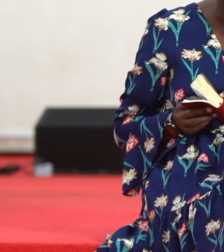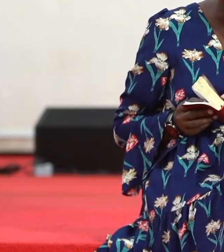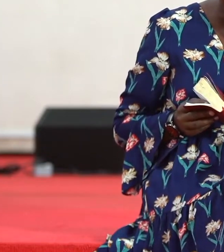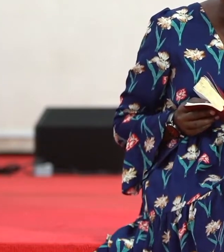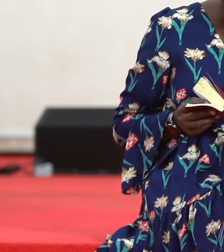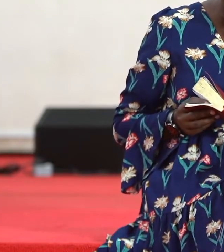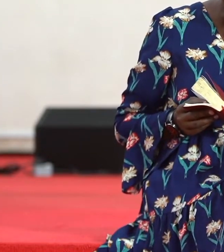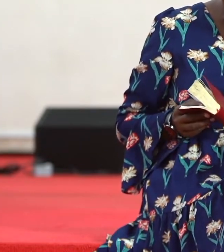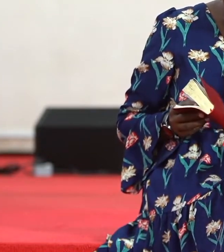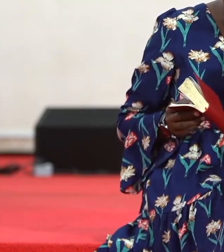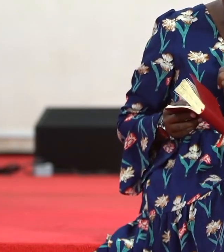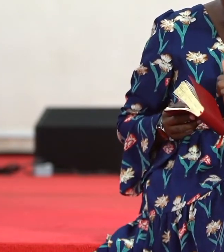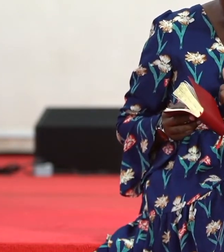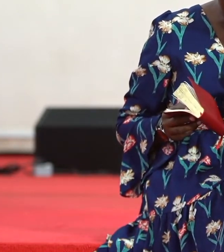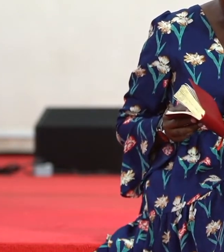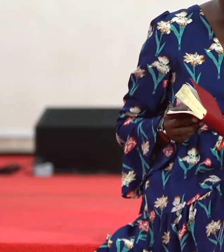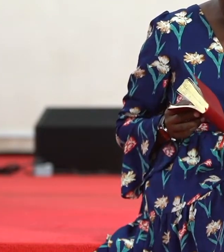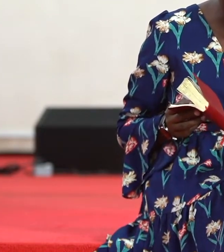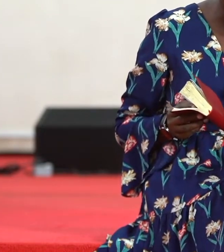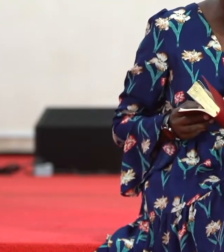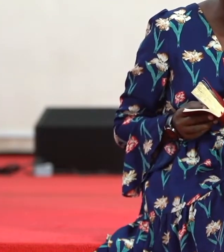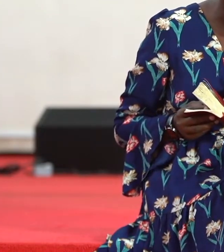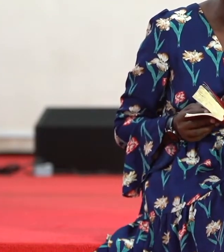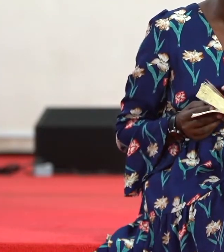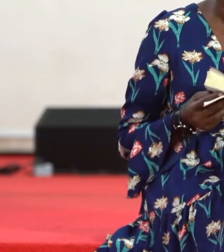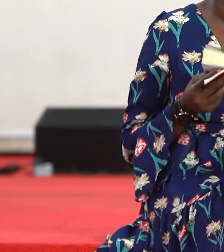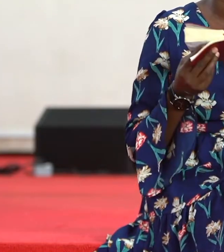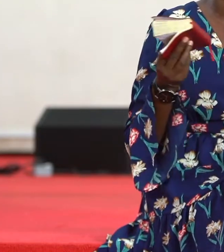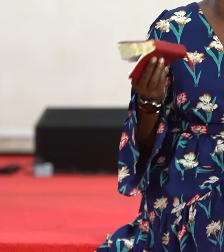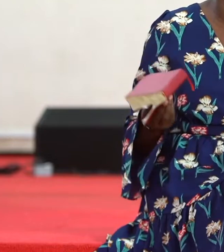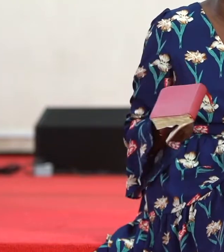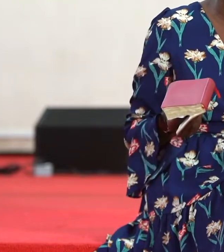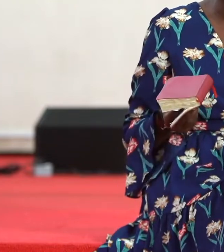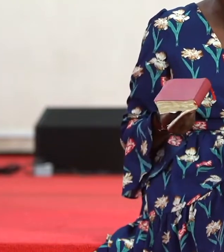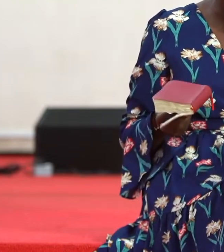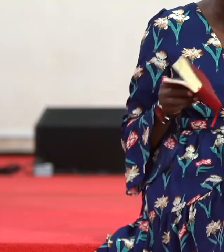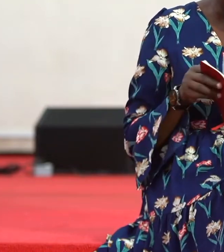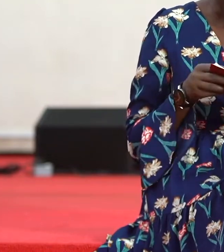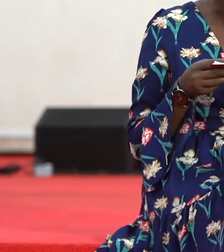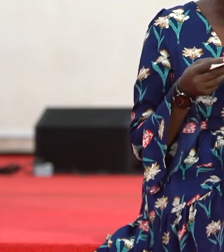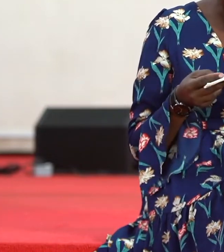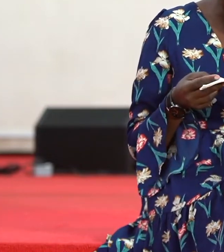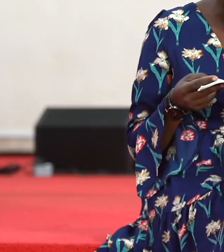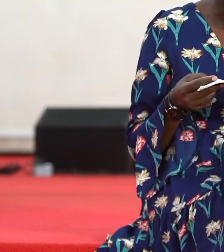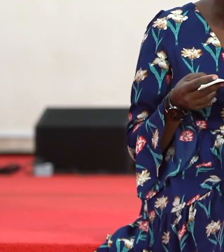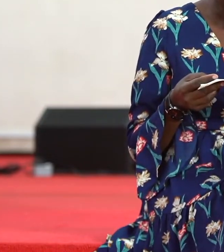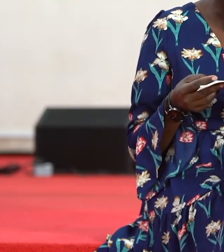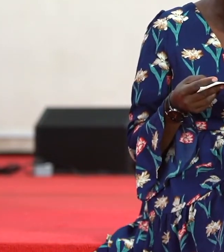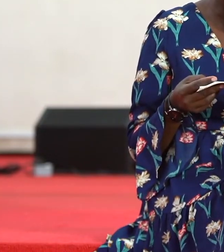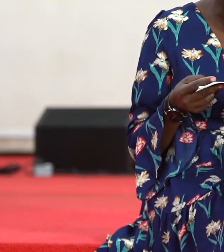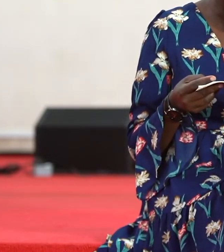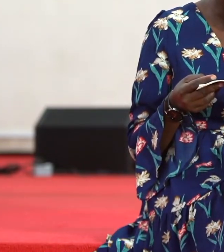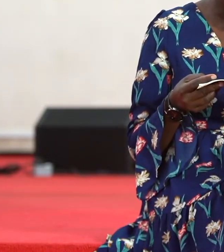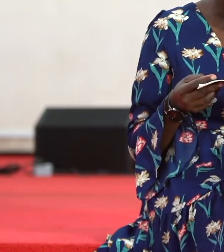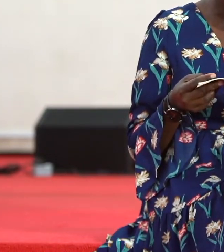us. Something else which is also a blessing to us is the gift of the Holy Spirit. Verse 13, the